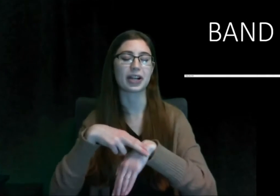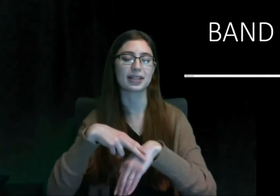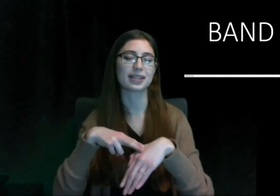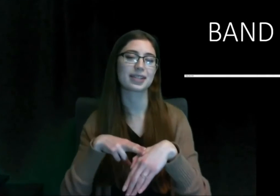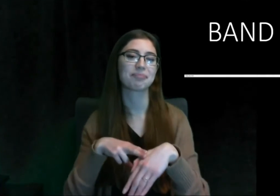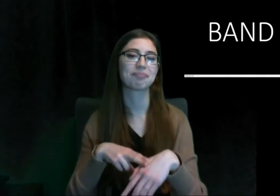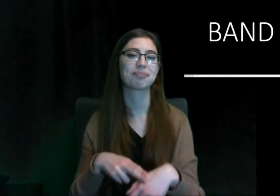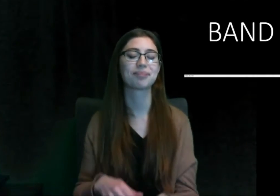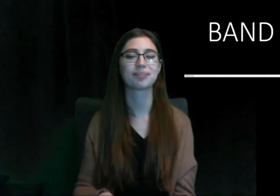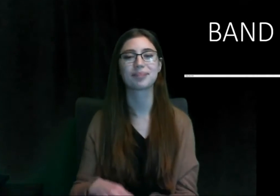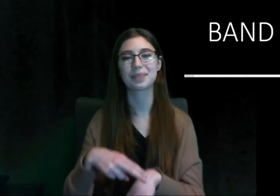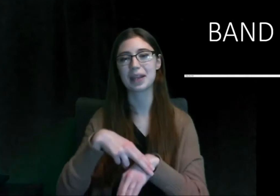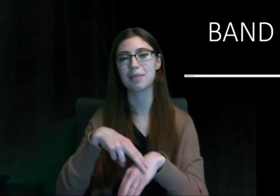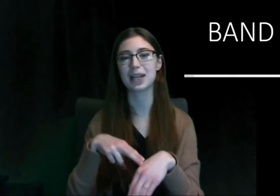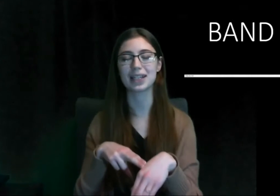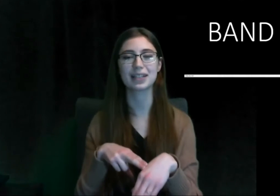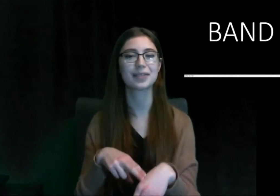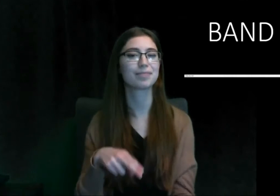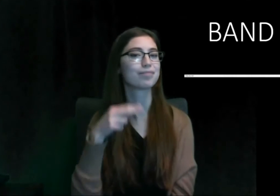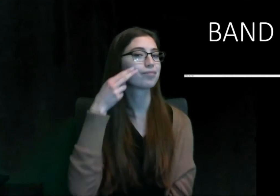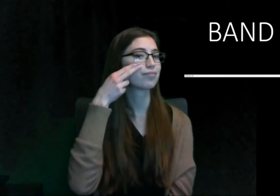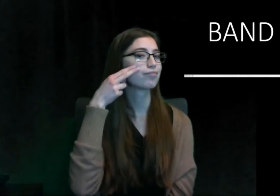cuts. Band-Aid.